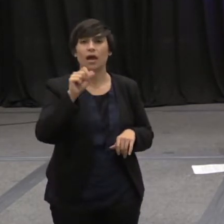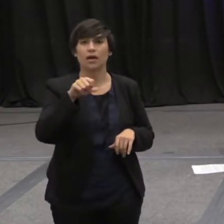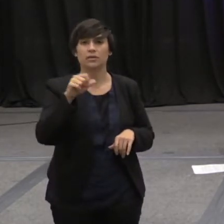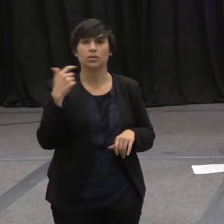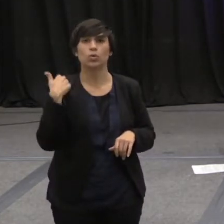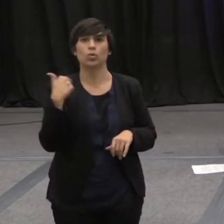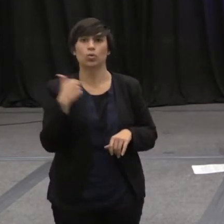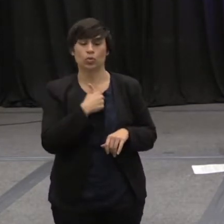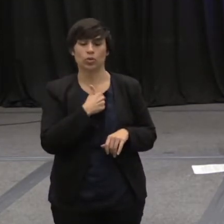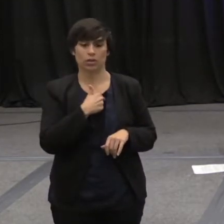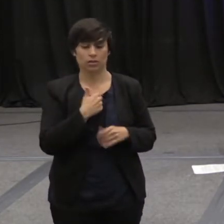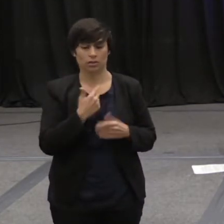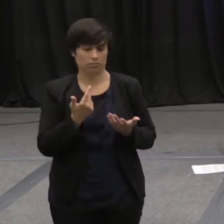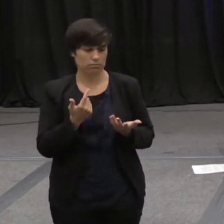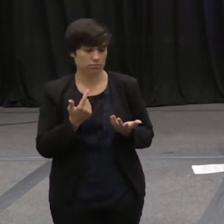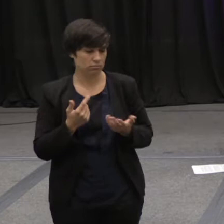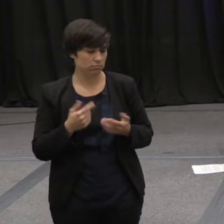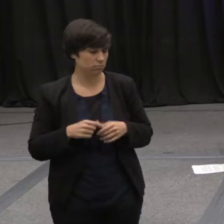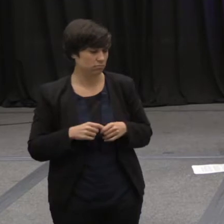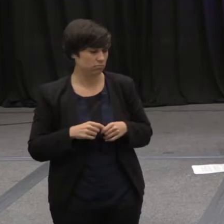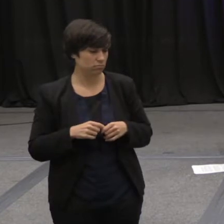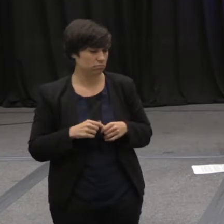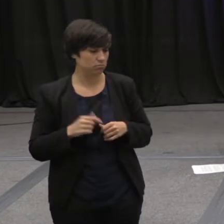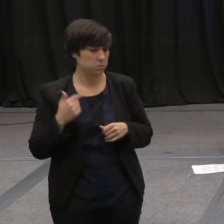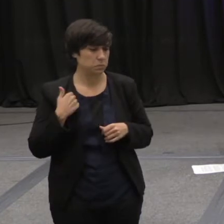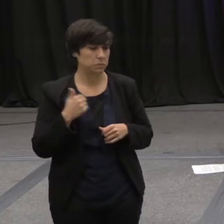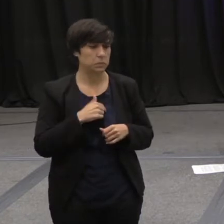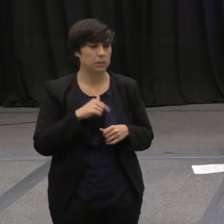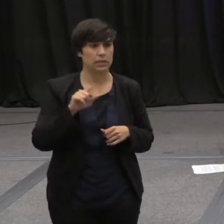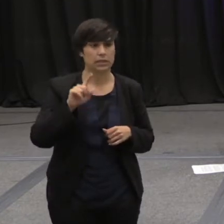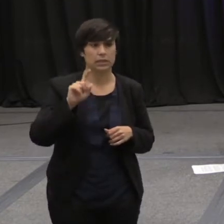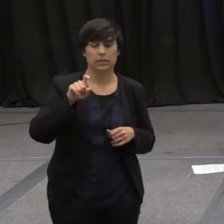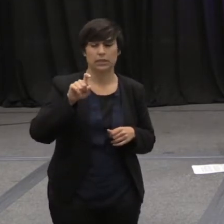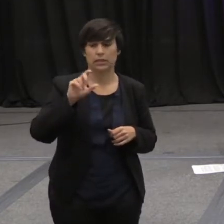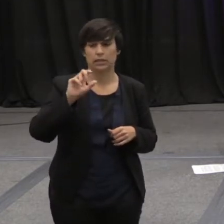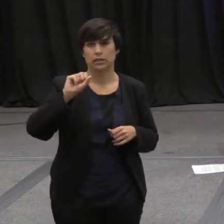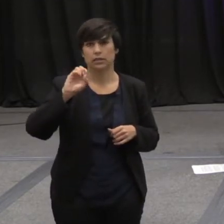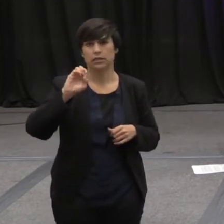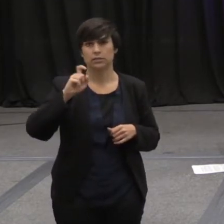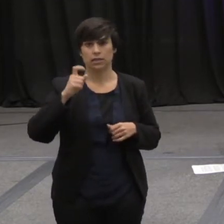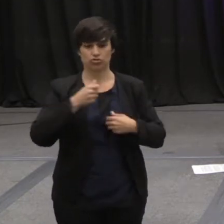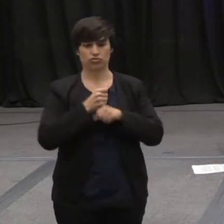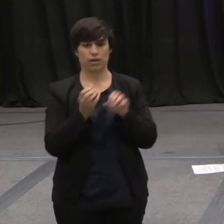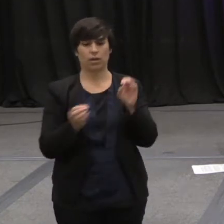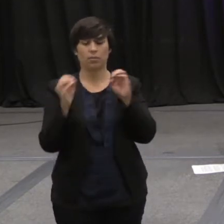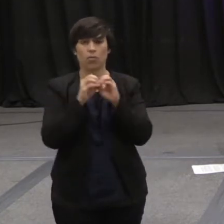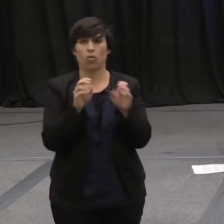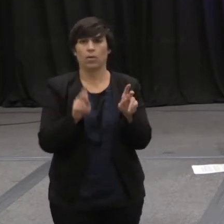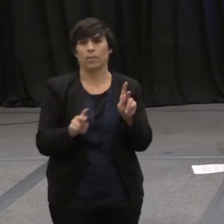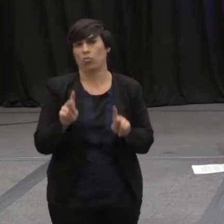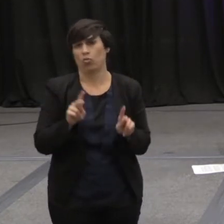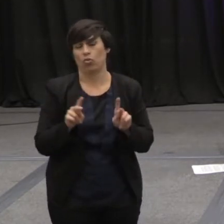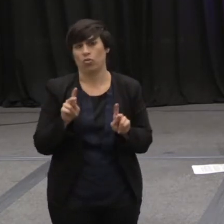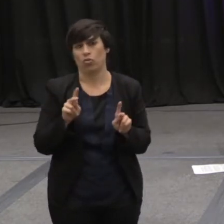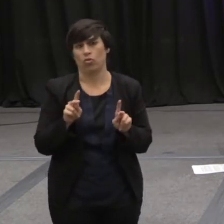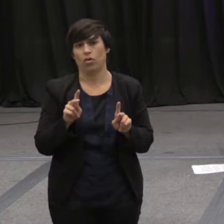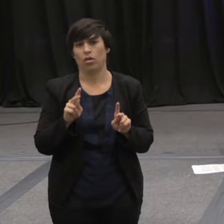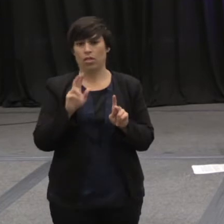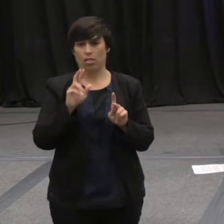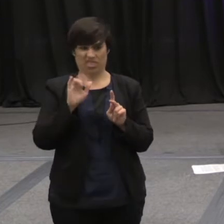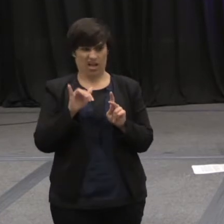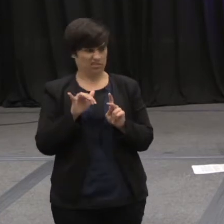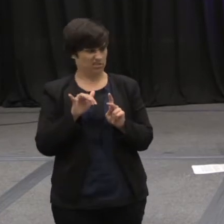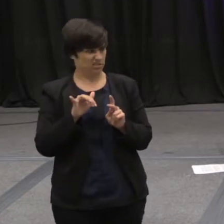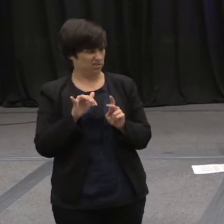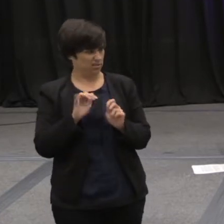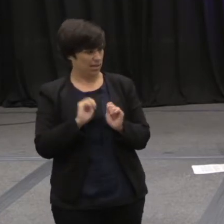as a matter of practicality, we need sex to make more of us. And it is the way we make more of us.